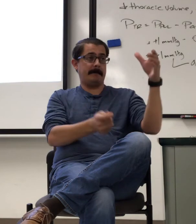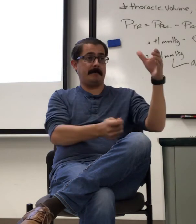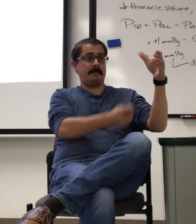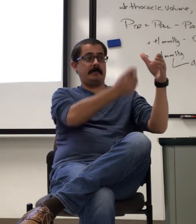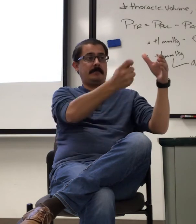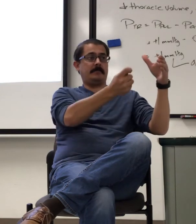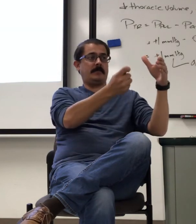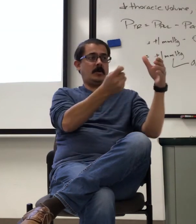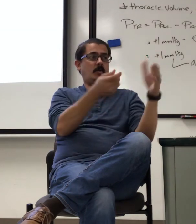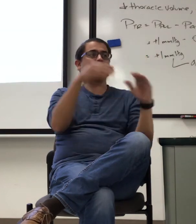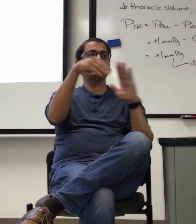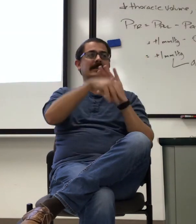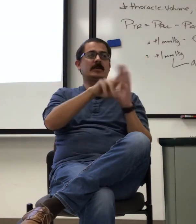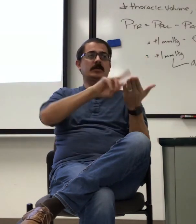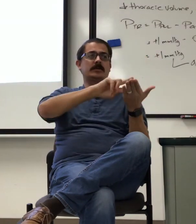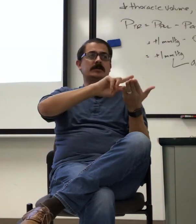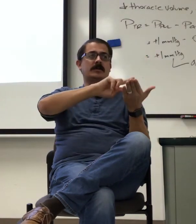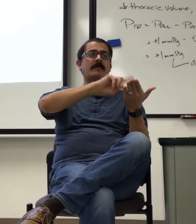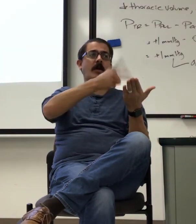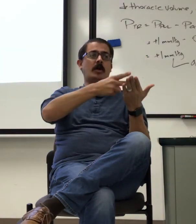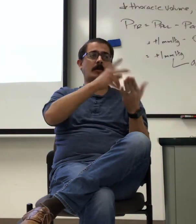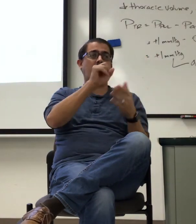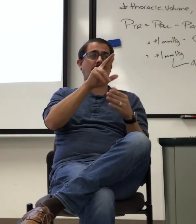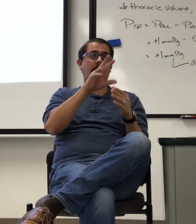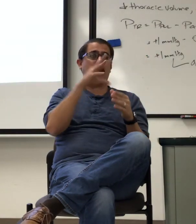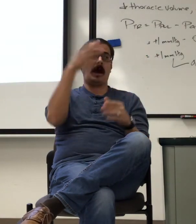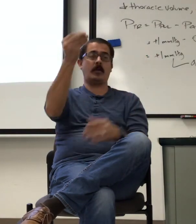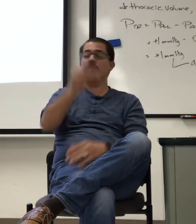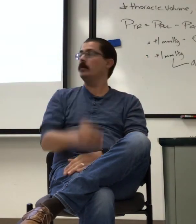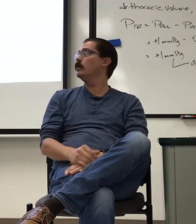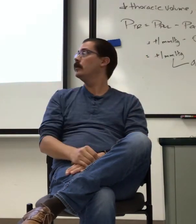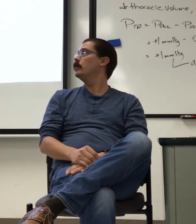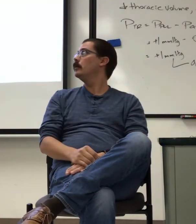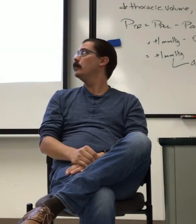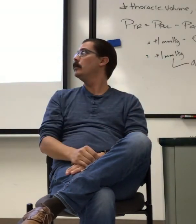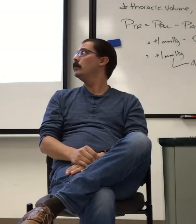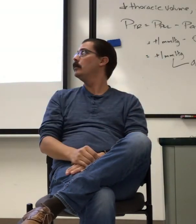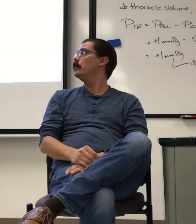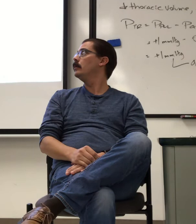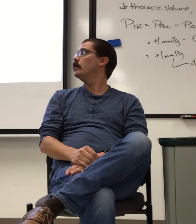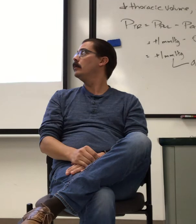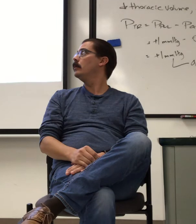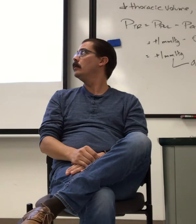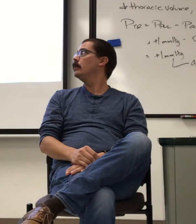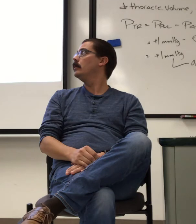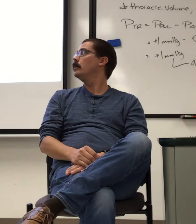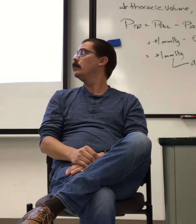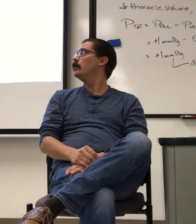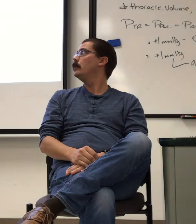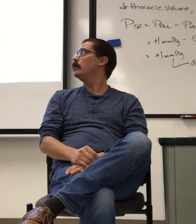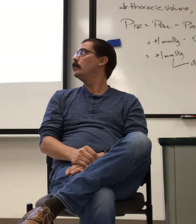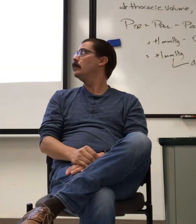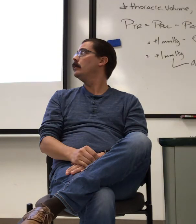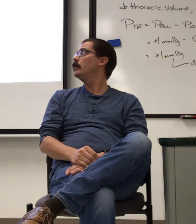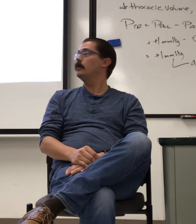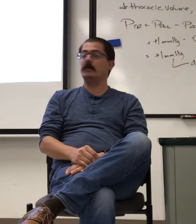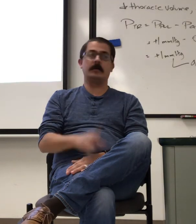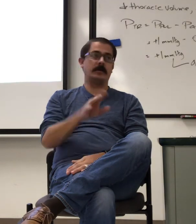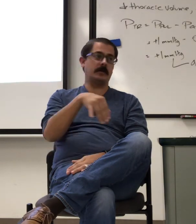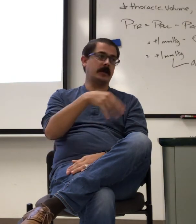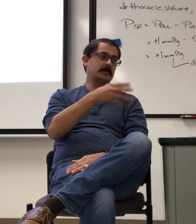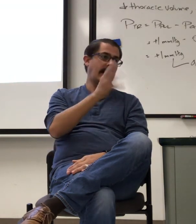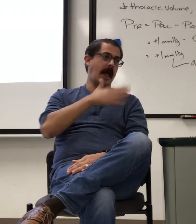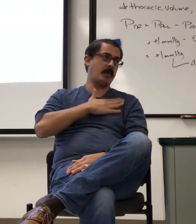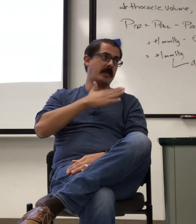I decrease the volume in there and should push air out. So see how you're breathing there? So this simulates